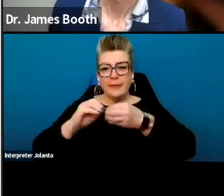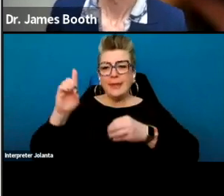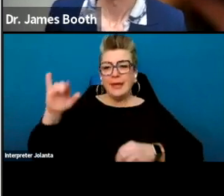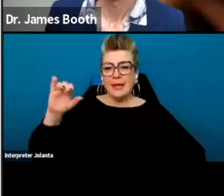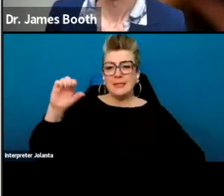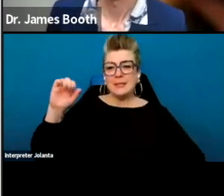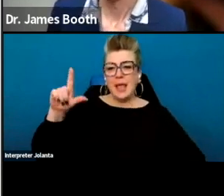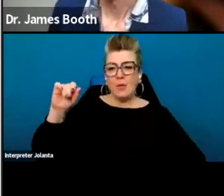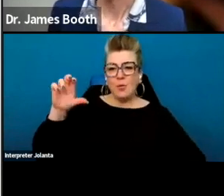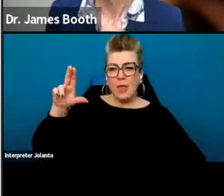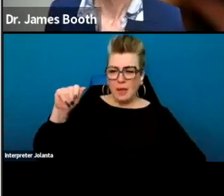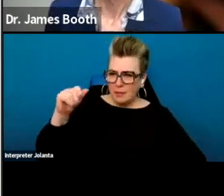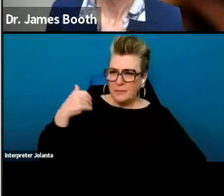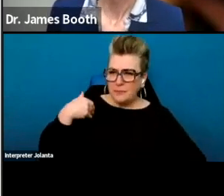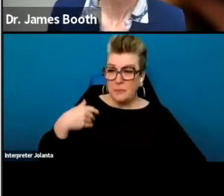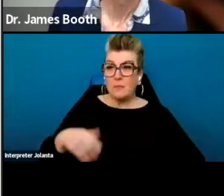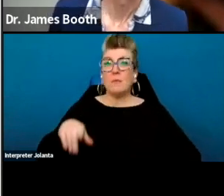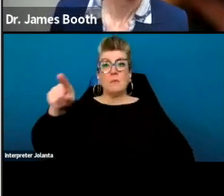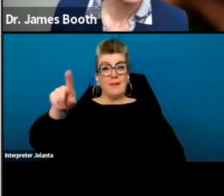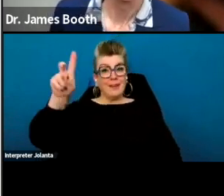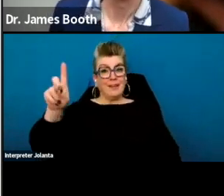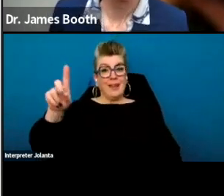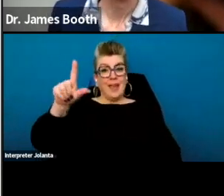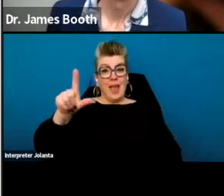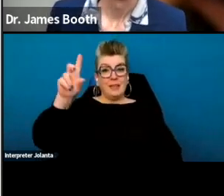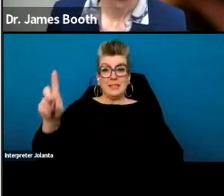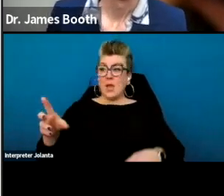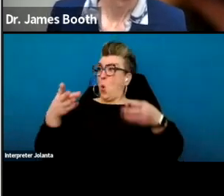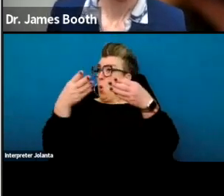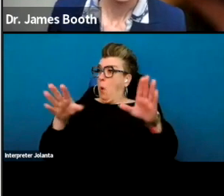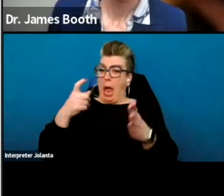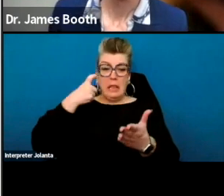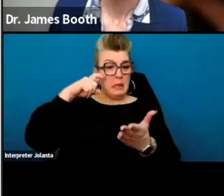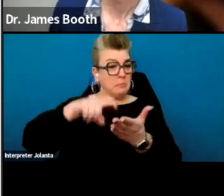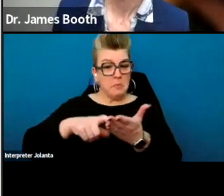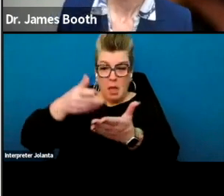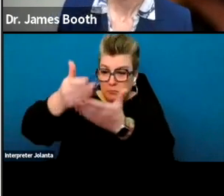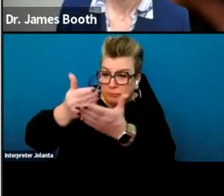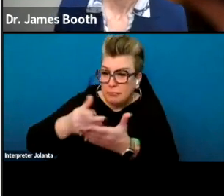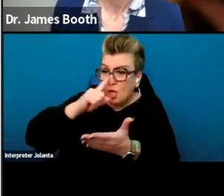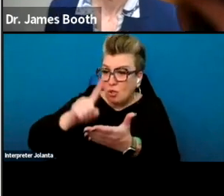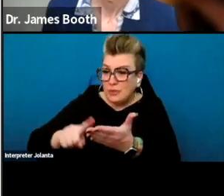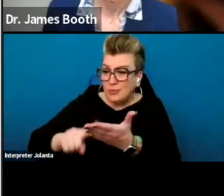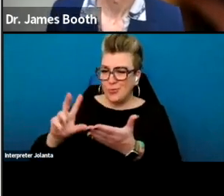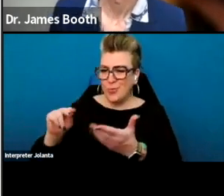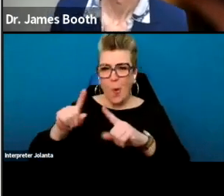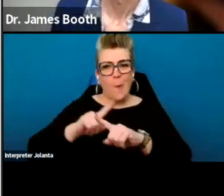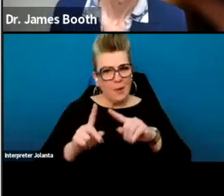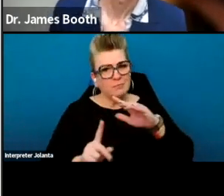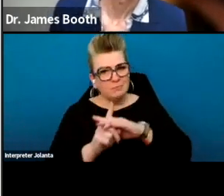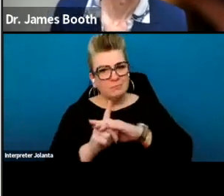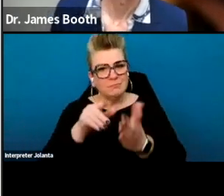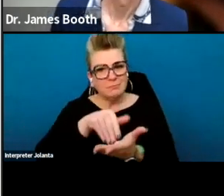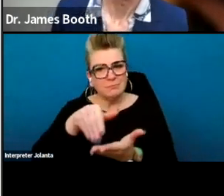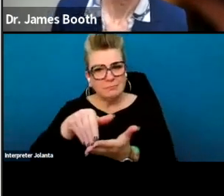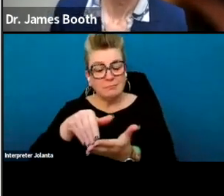Developmental language disorder is not widely acknowledged, but it is common. Depending upon the definition, the prevalence of developmental